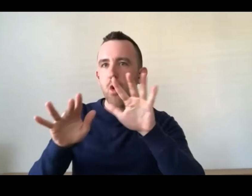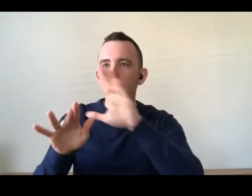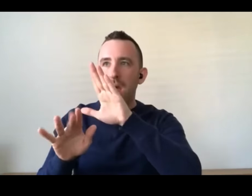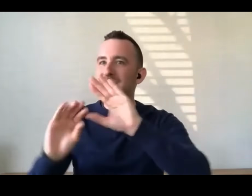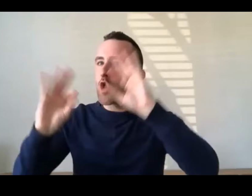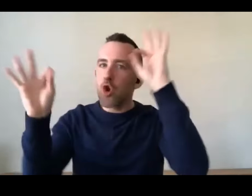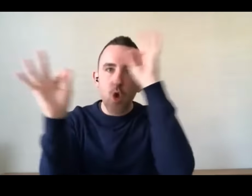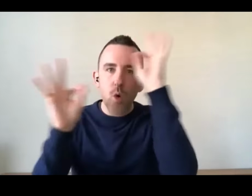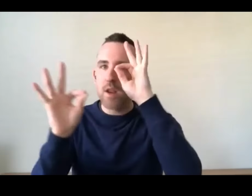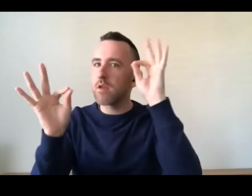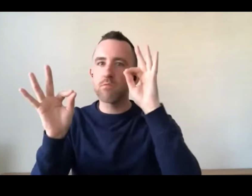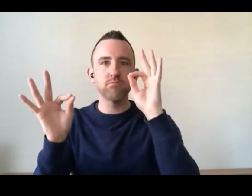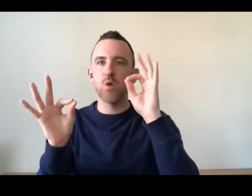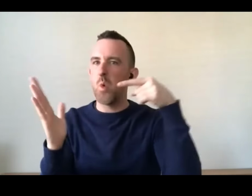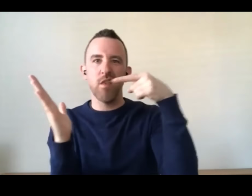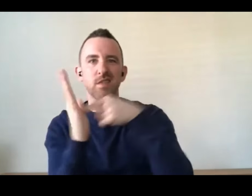this is.